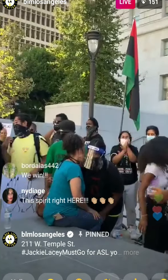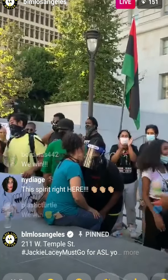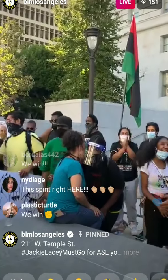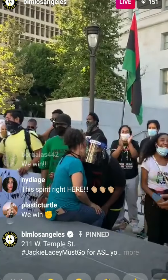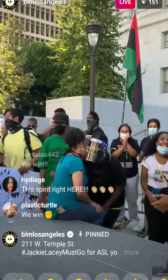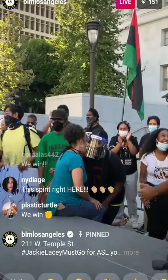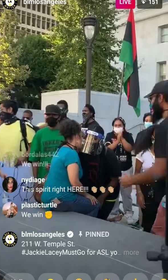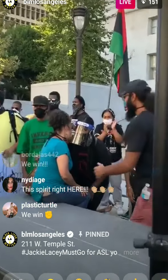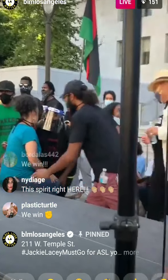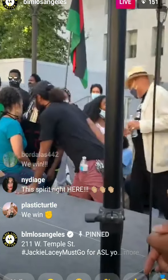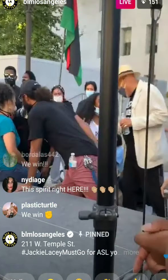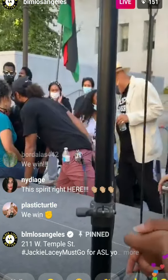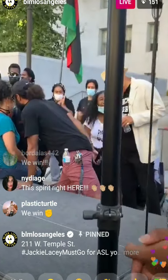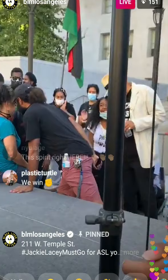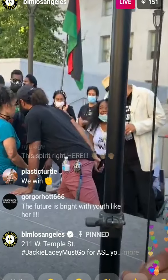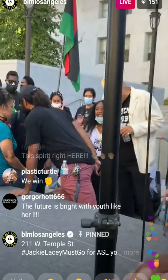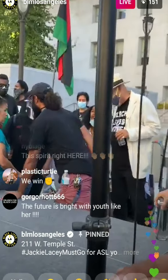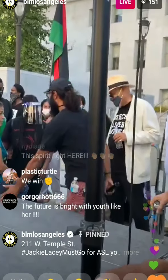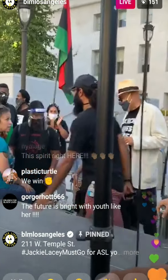Yes, yes.